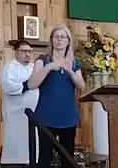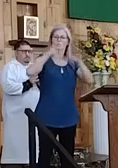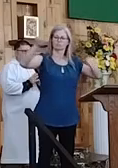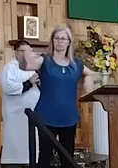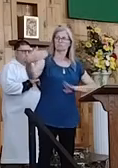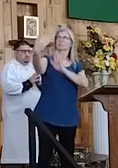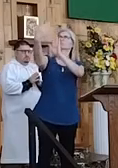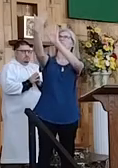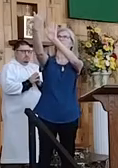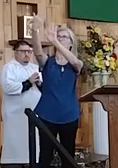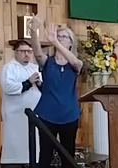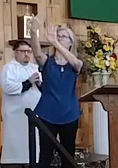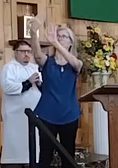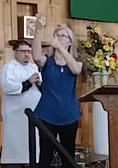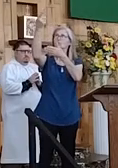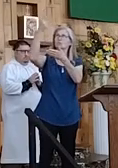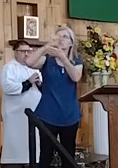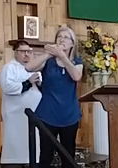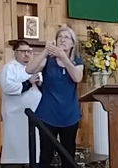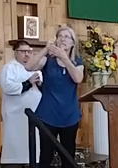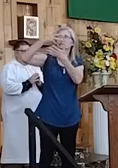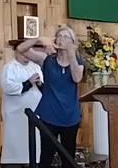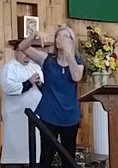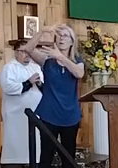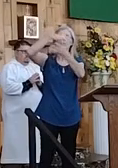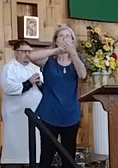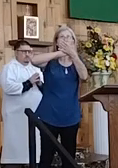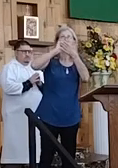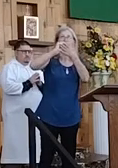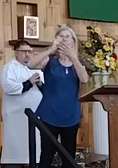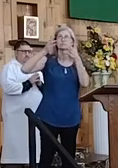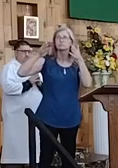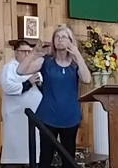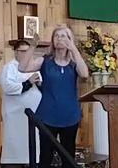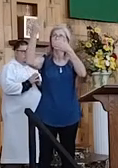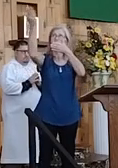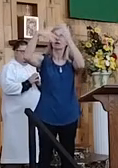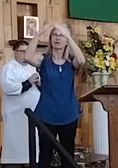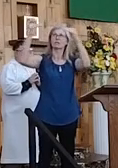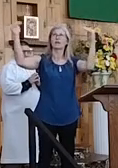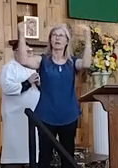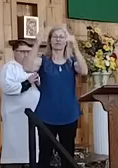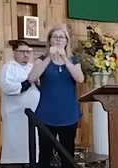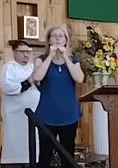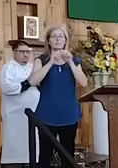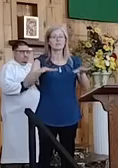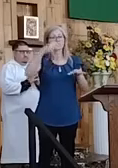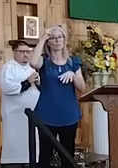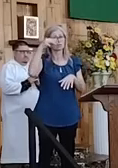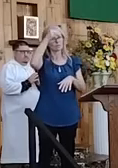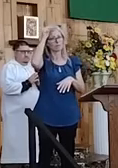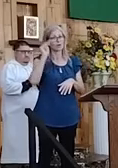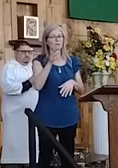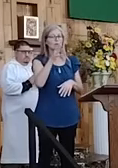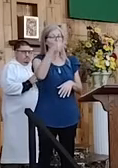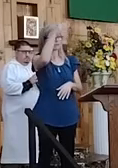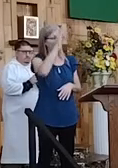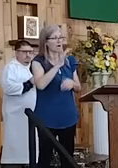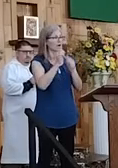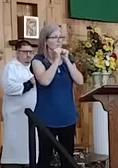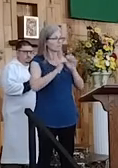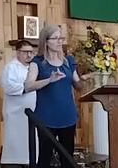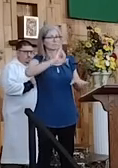before you, saints among the saints in the halls of heaven, with the Blessed Virgin Mary, Mother of God,